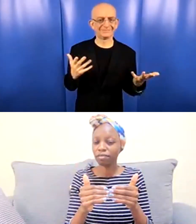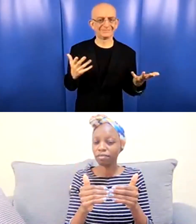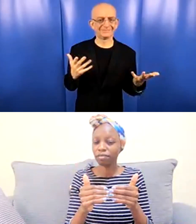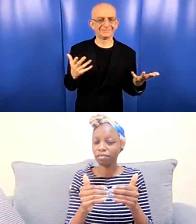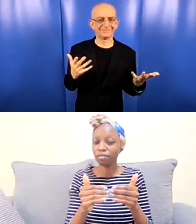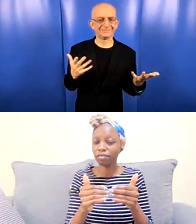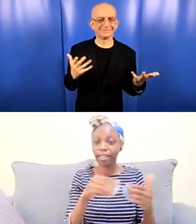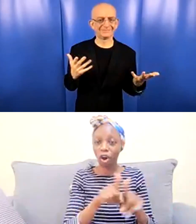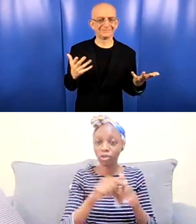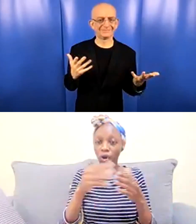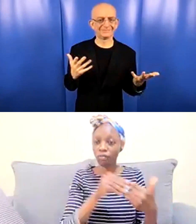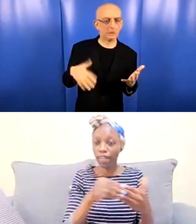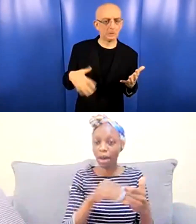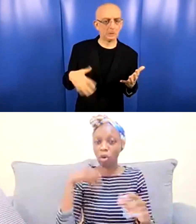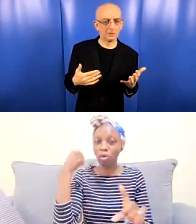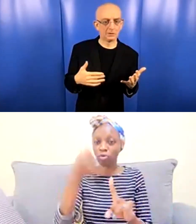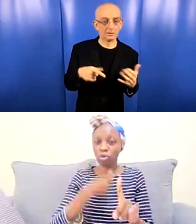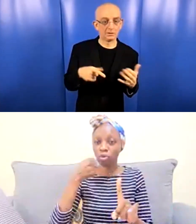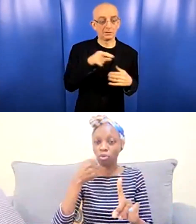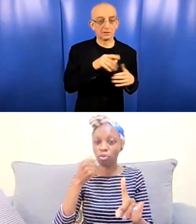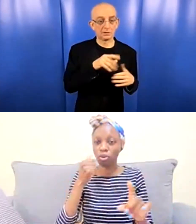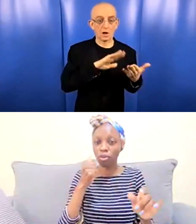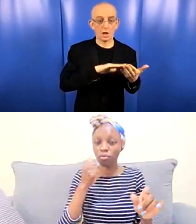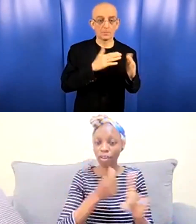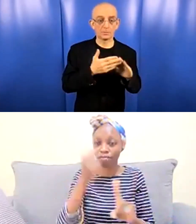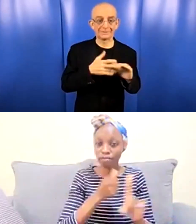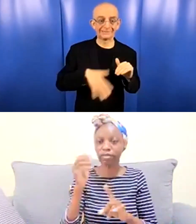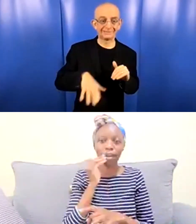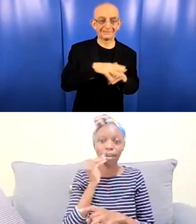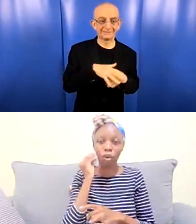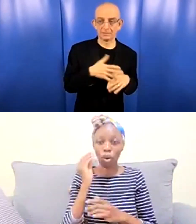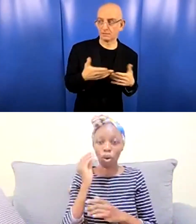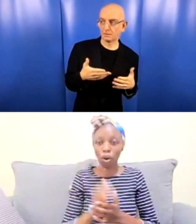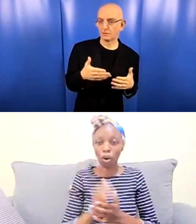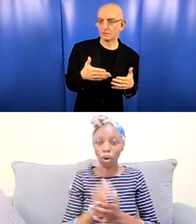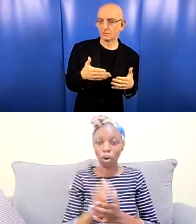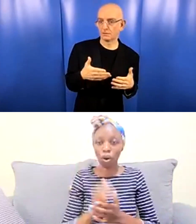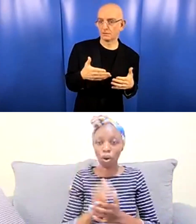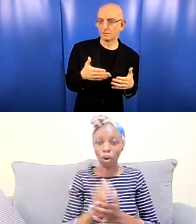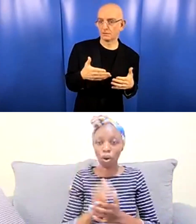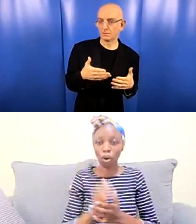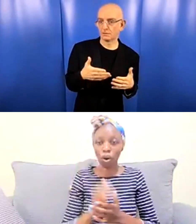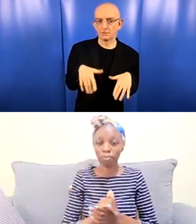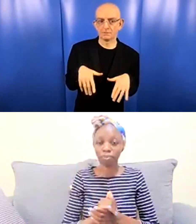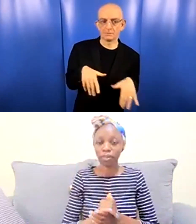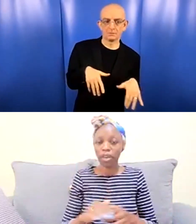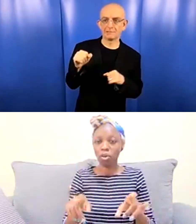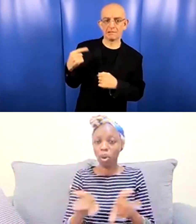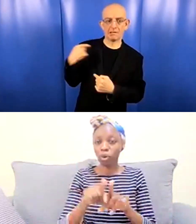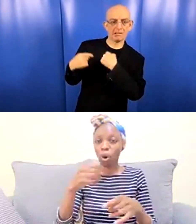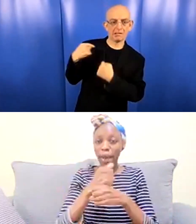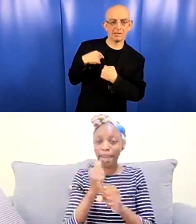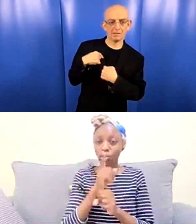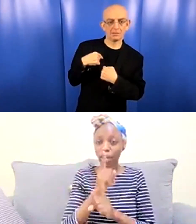neglect and violence at home. Ensuring children with